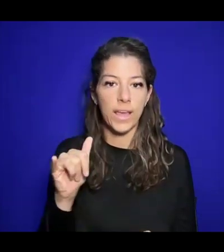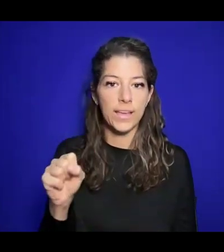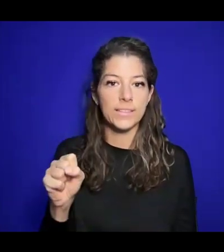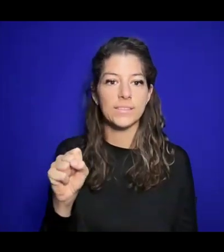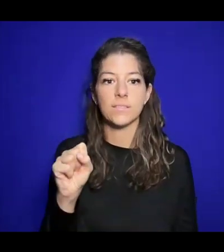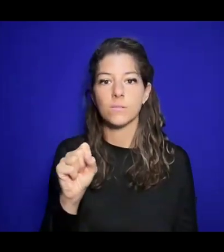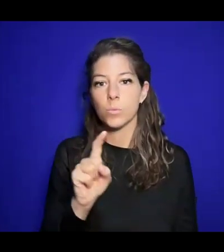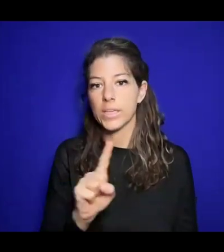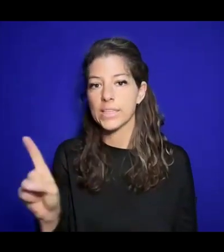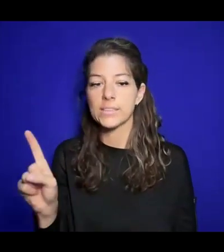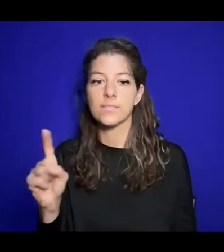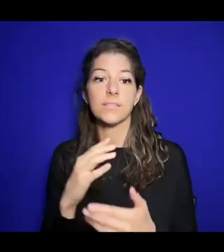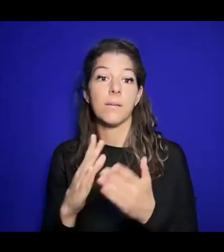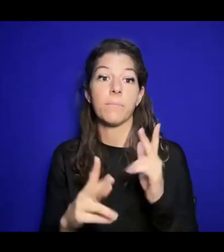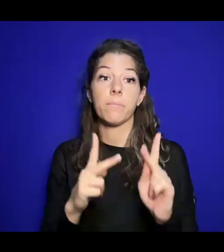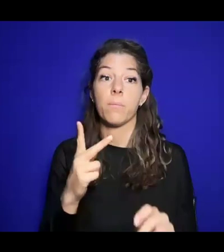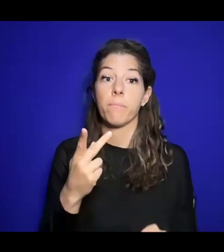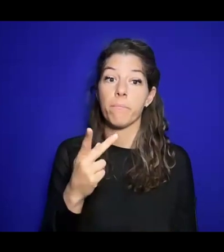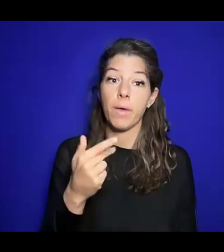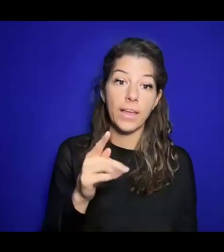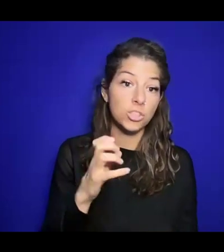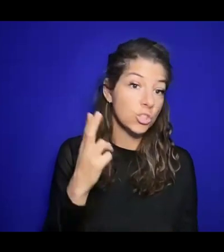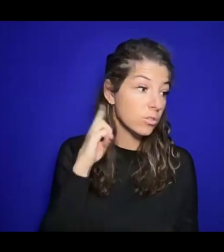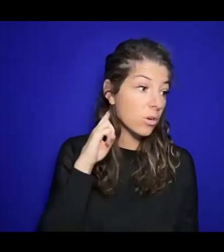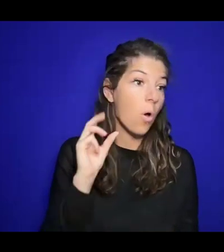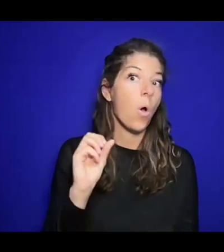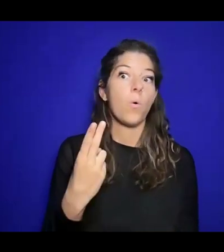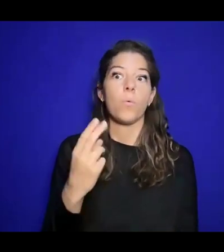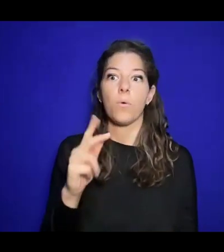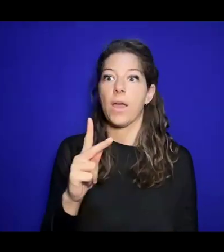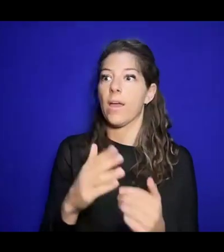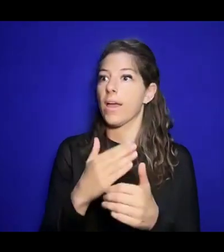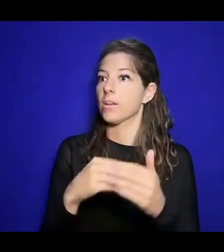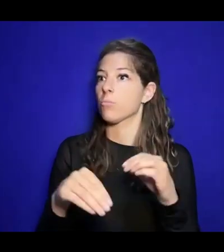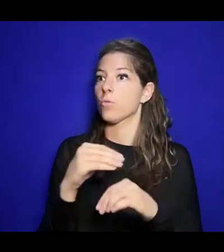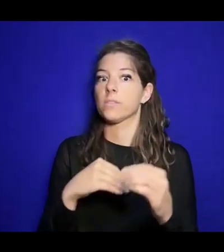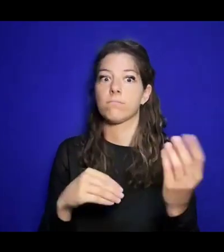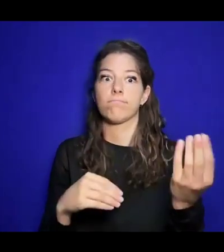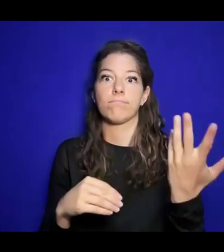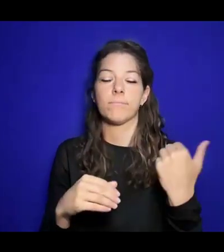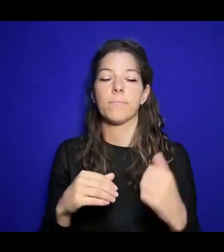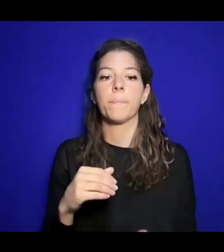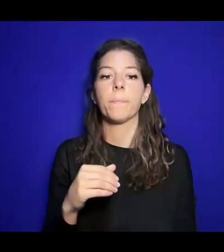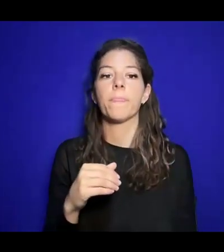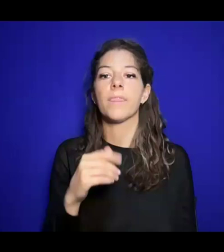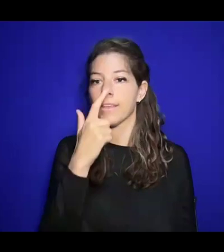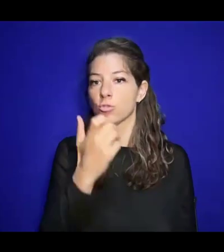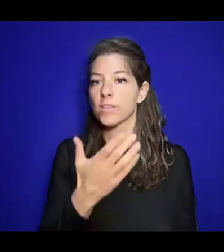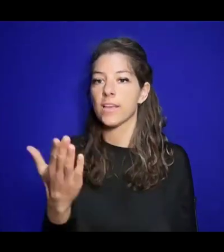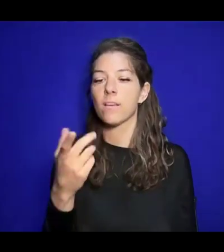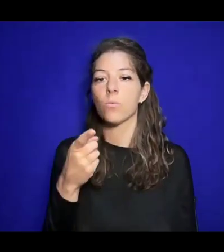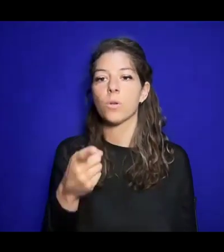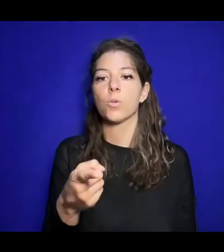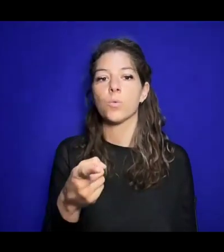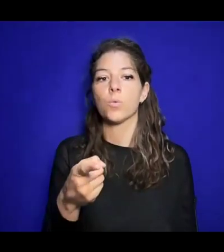weeks. Some people get the patch on and they're like, oh, okay, my hand moves. The interesting thing about it is when you turn